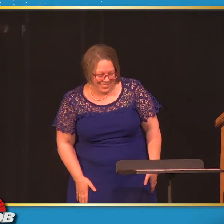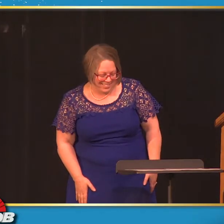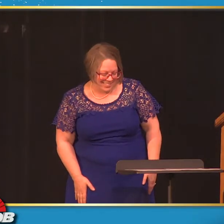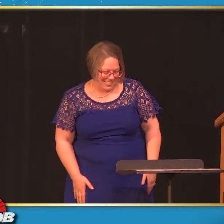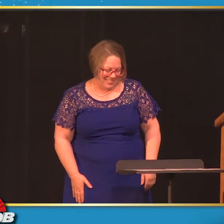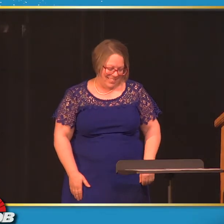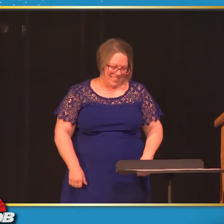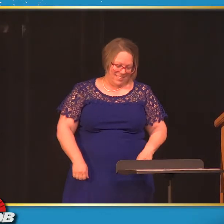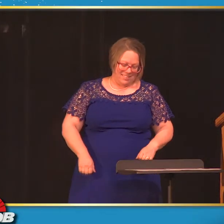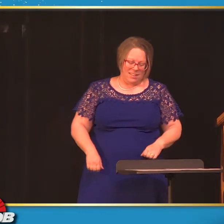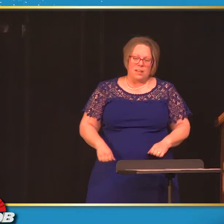you will.